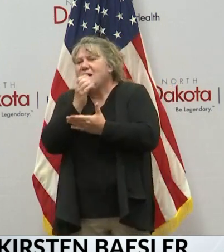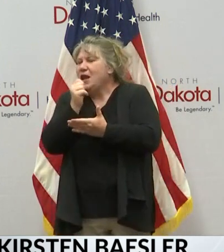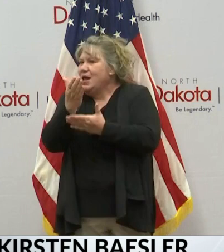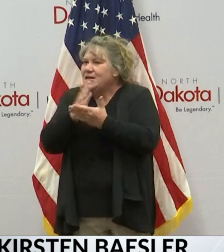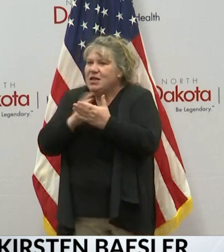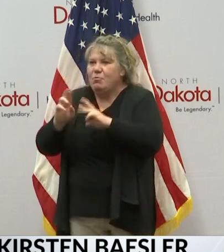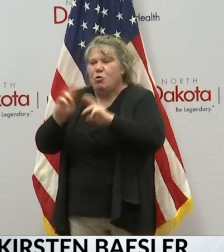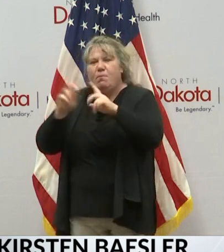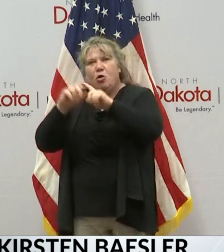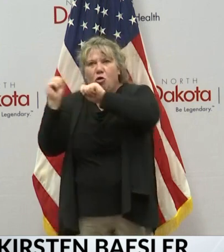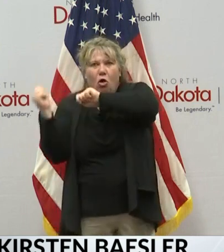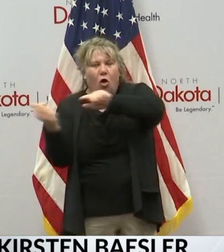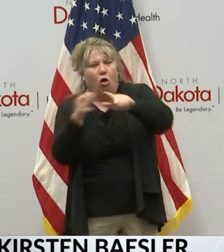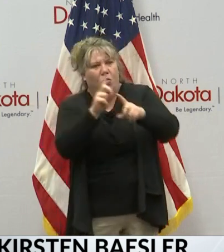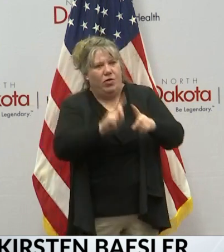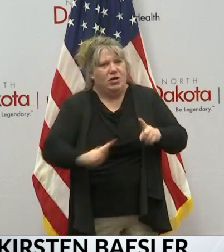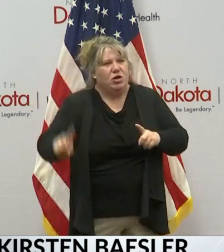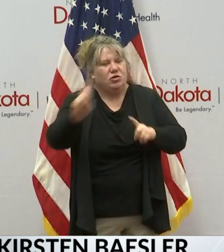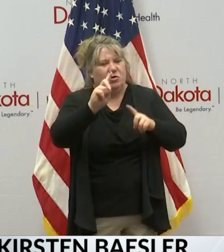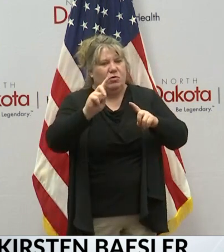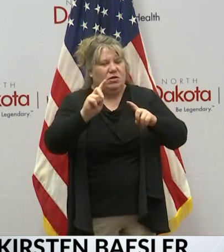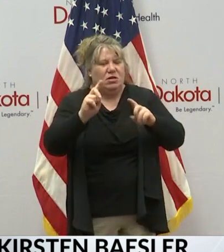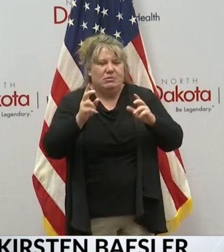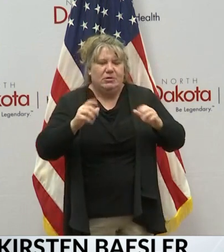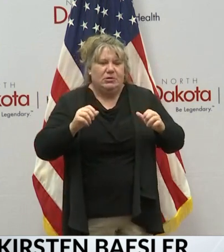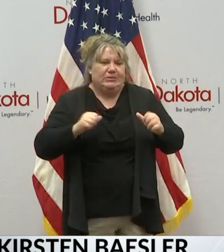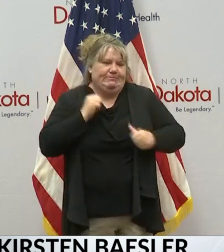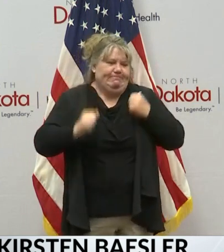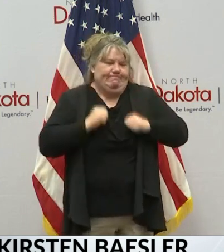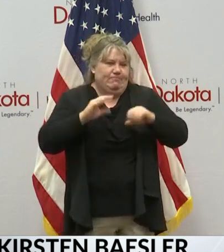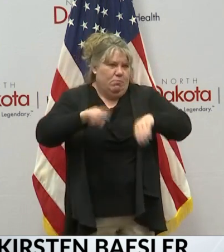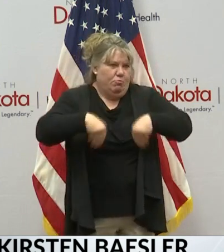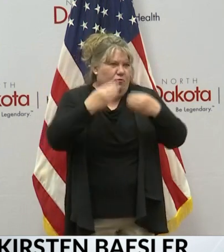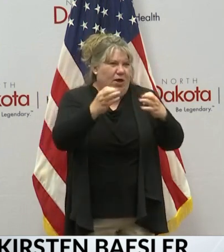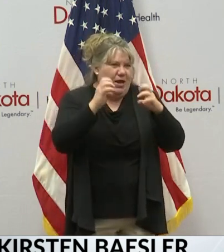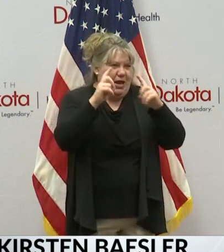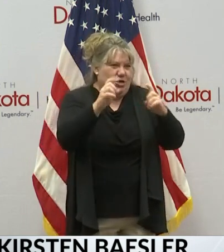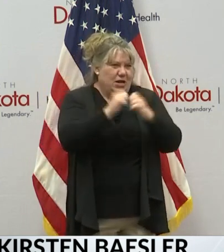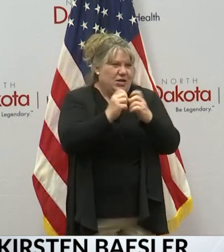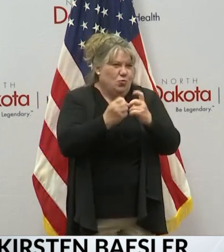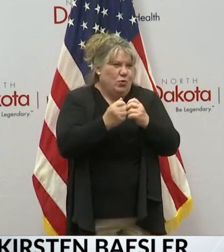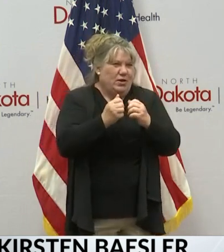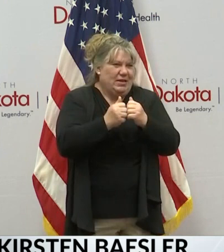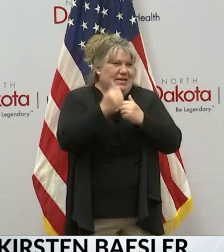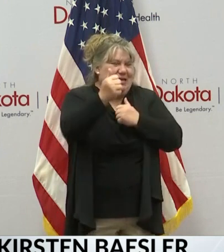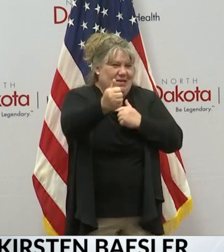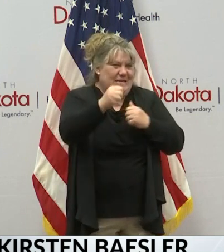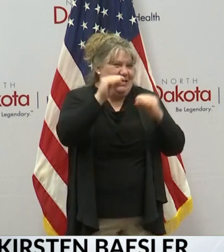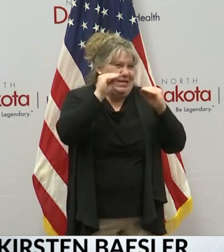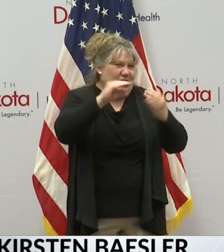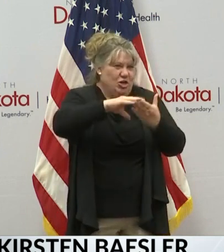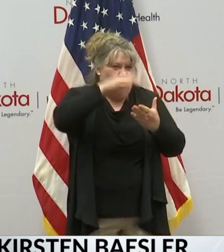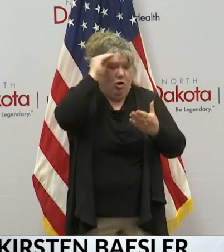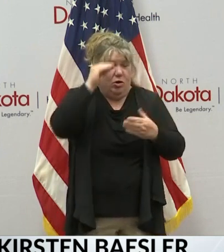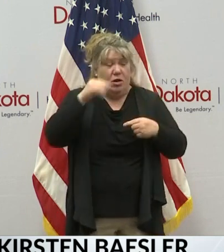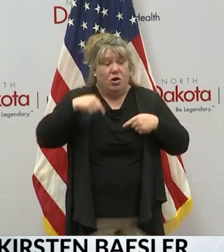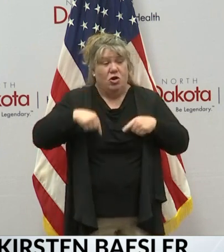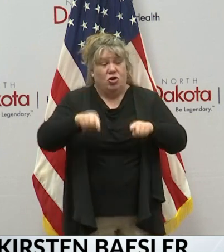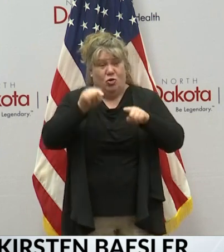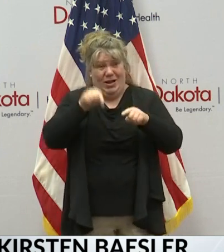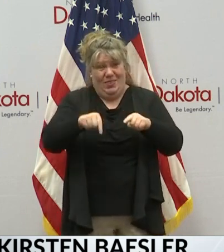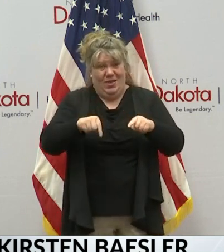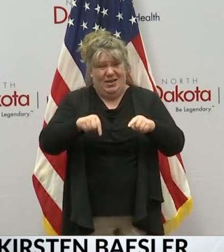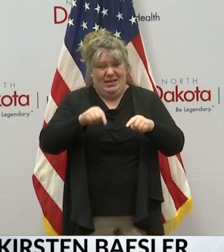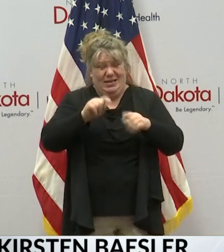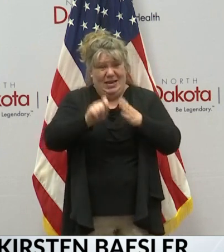but all of our districts to deliver education with distance teaching and learning. During this uncertain and difficult time,